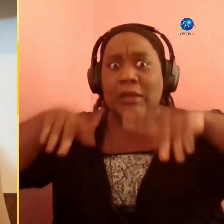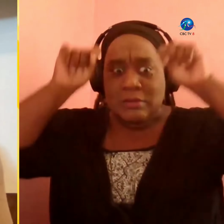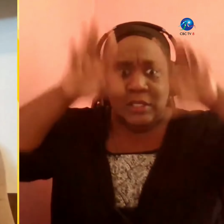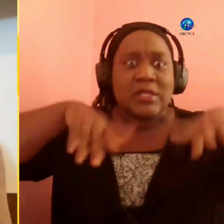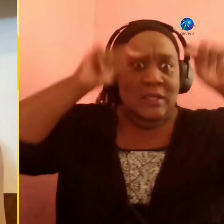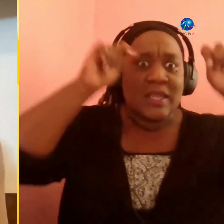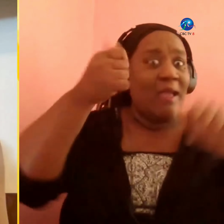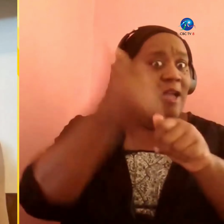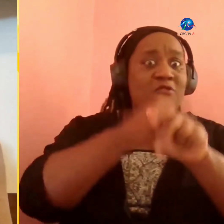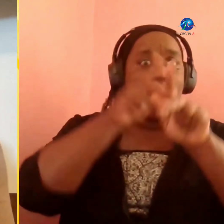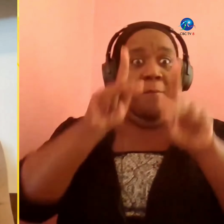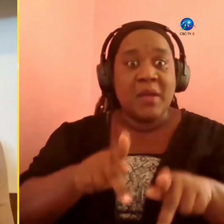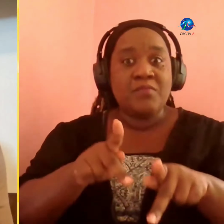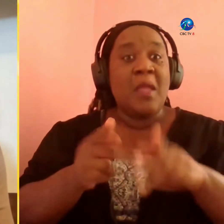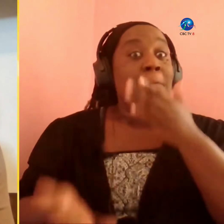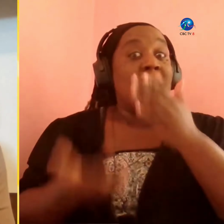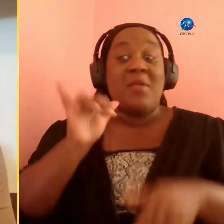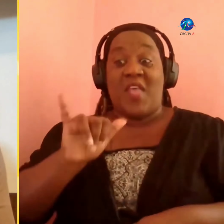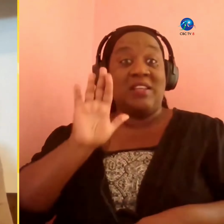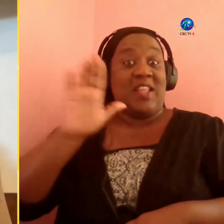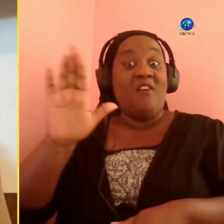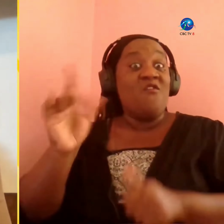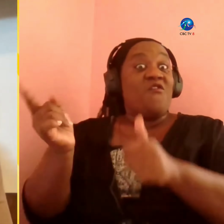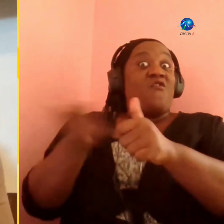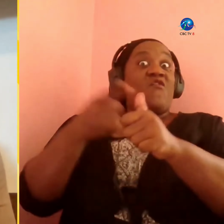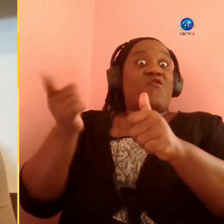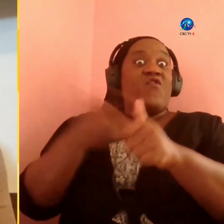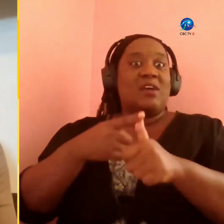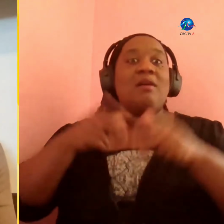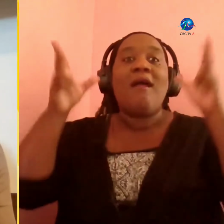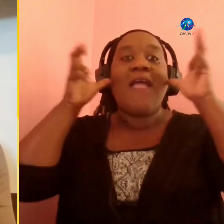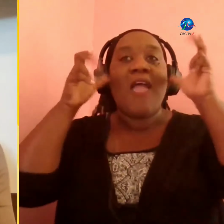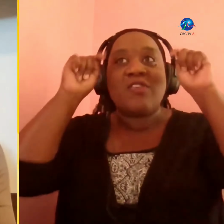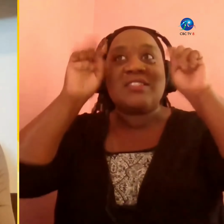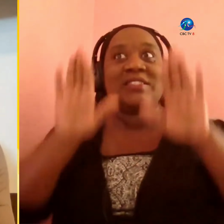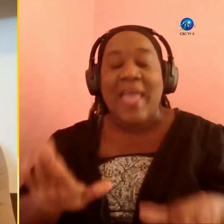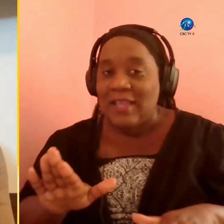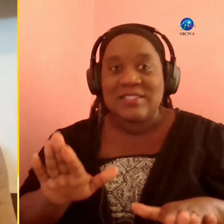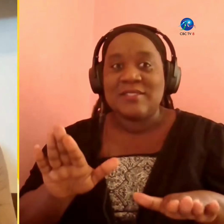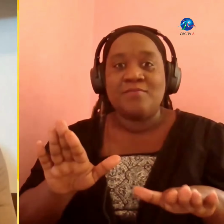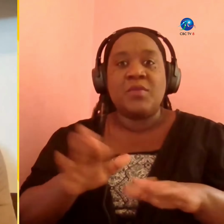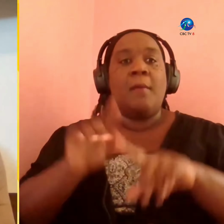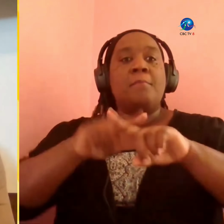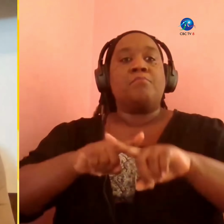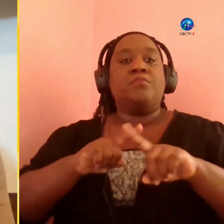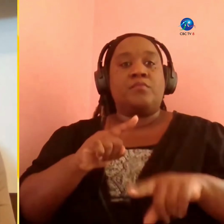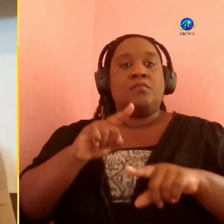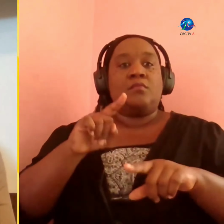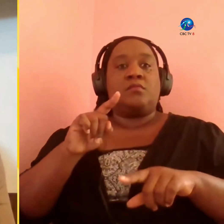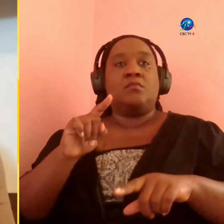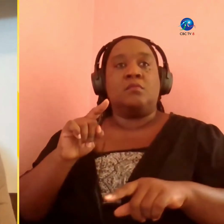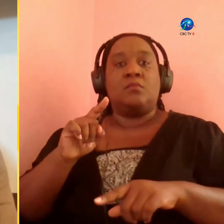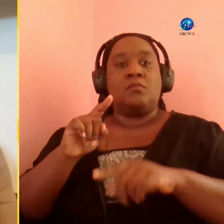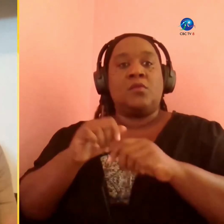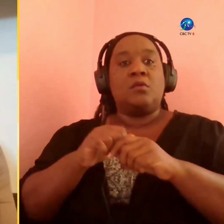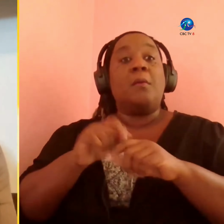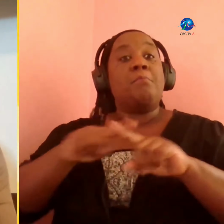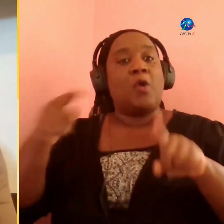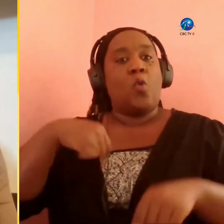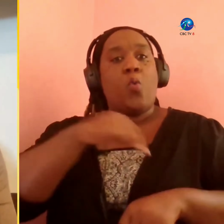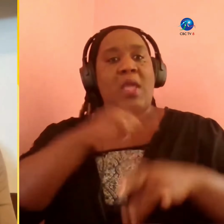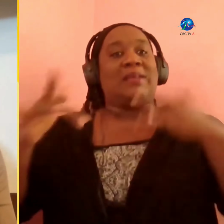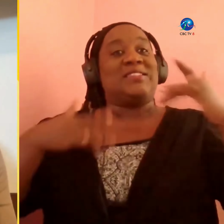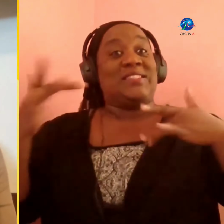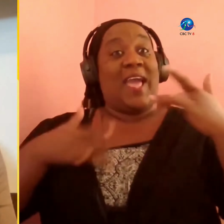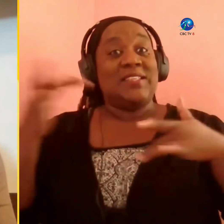may be their first hearing screening test ever. We don't know yet, but we're really excited about this. We're really excited